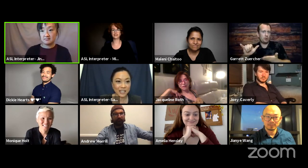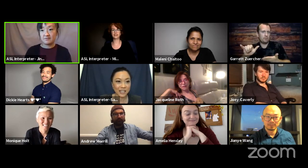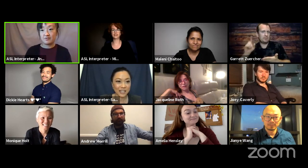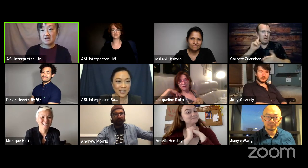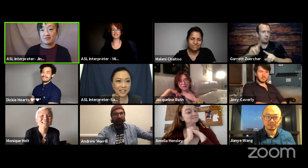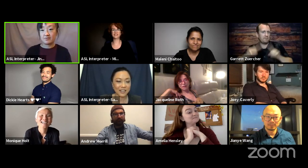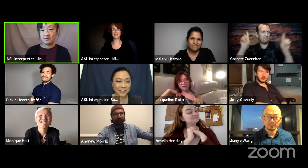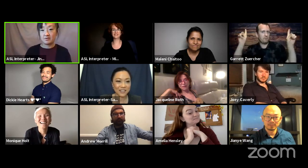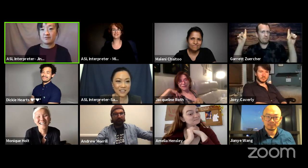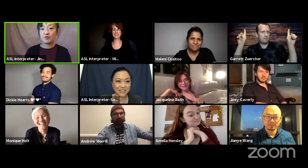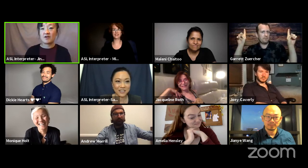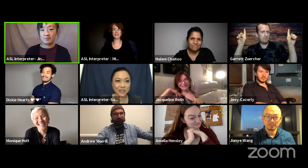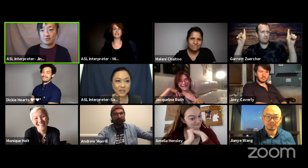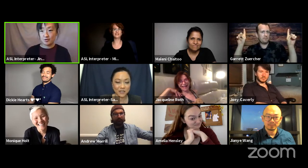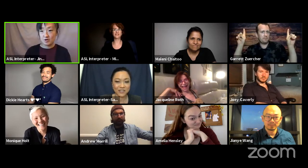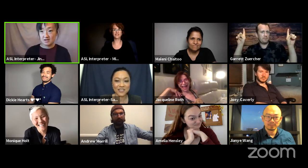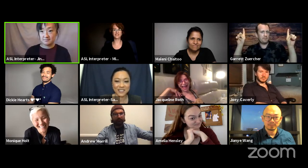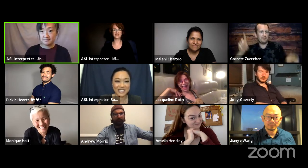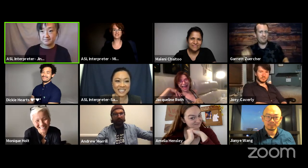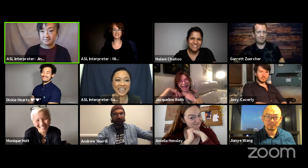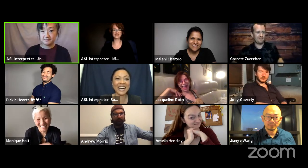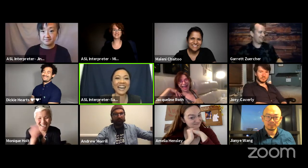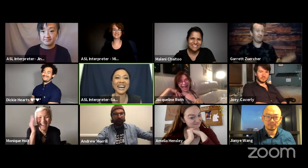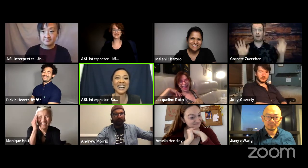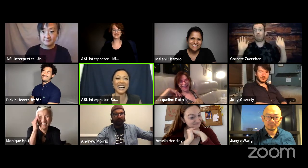if you're not from, if you are from New York.